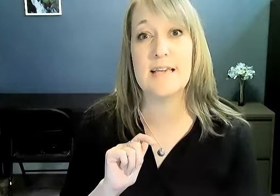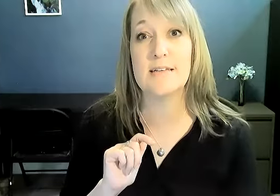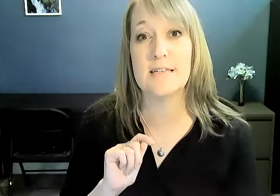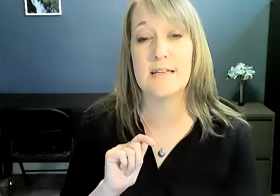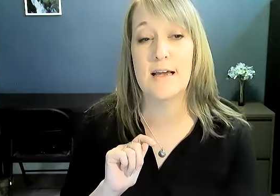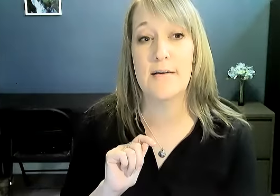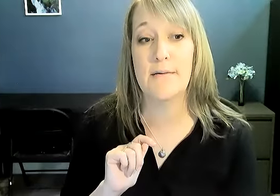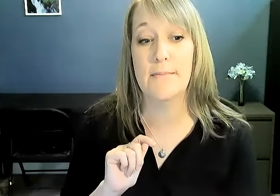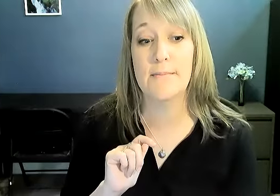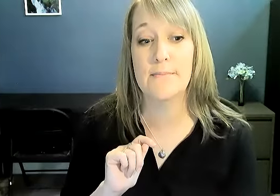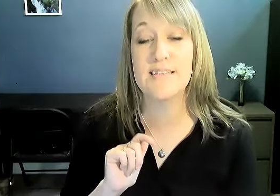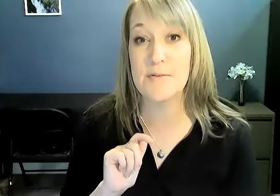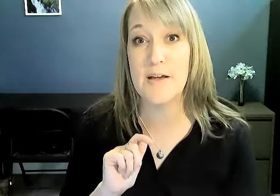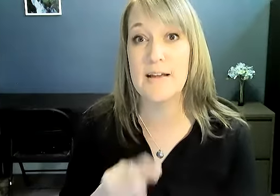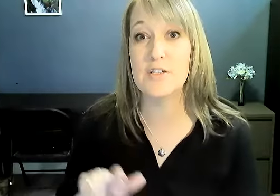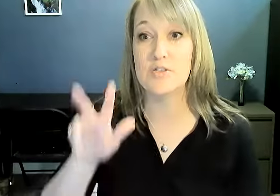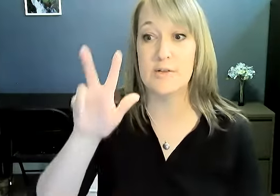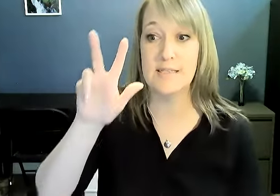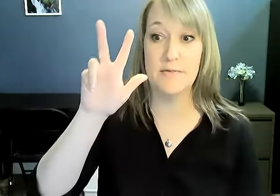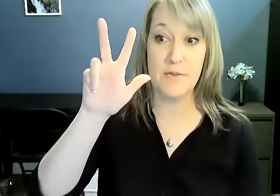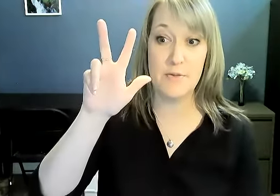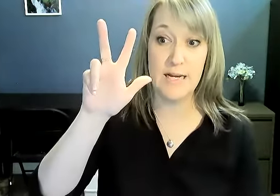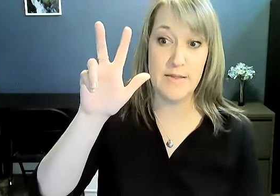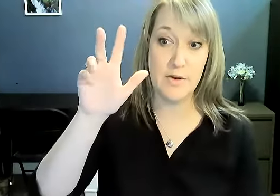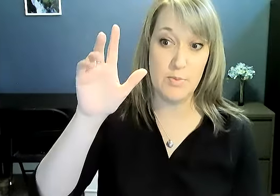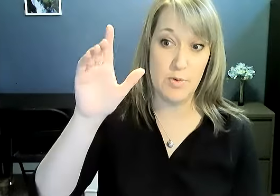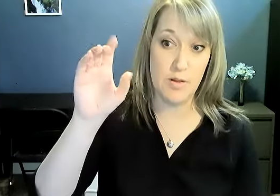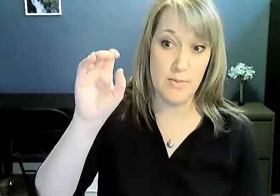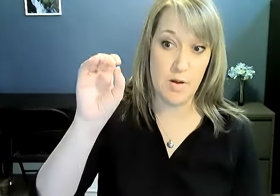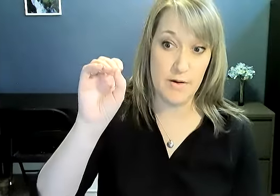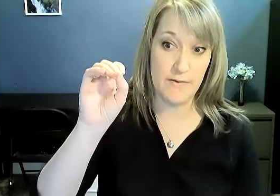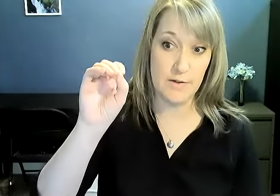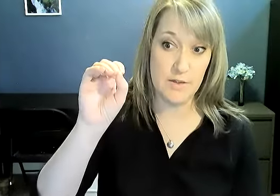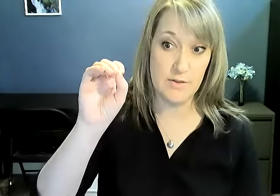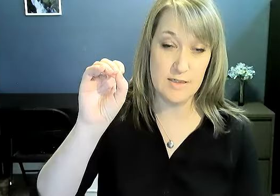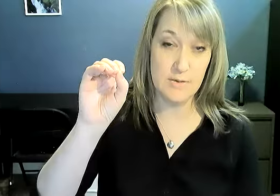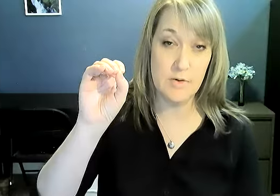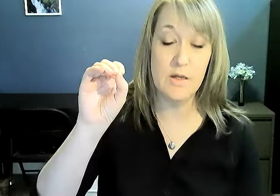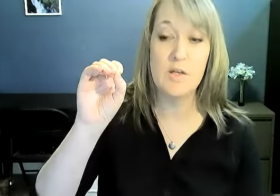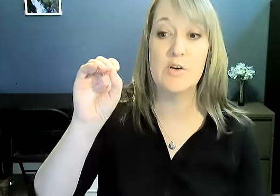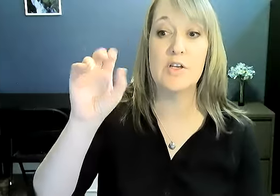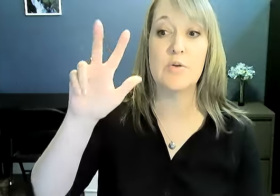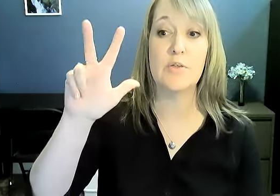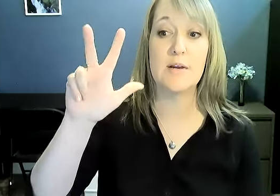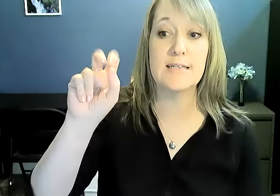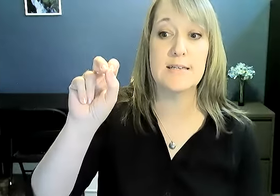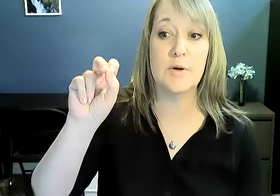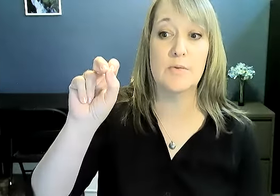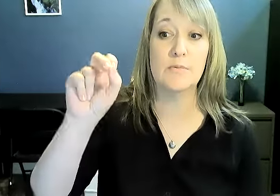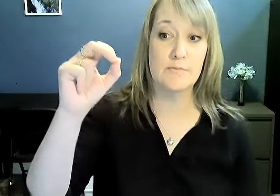it simplified to, instead of 3 and then you pull up all your fingers to do 0, you can do 3, 0. So